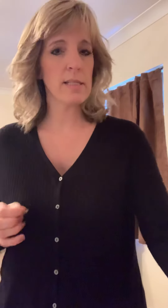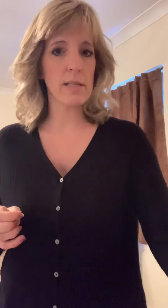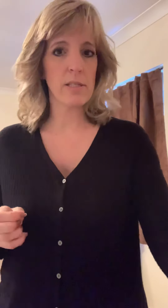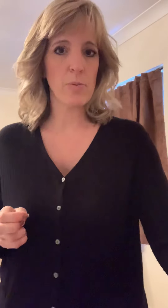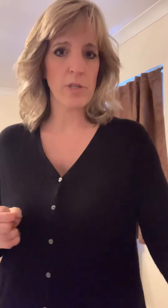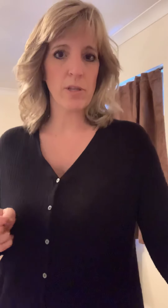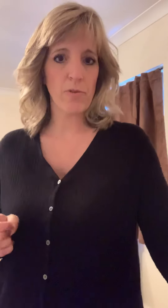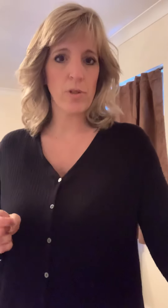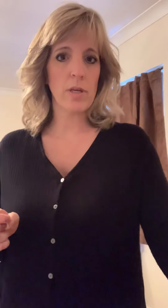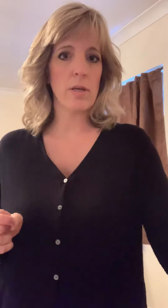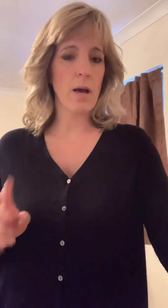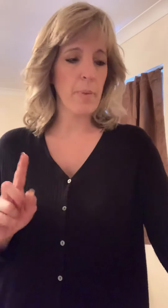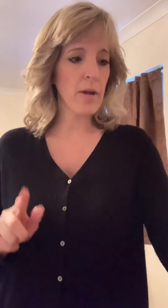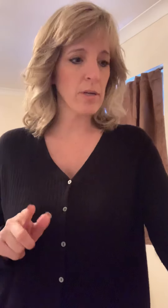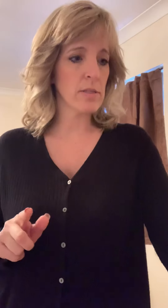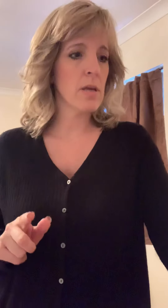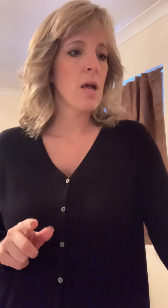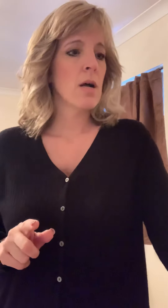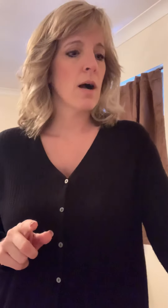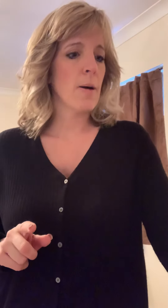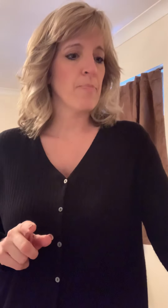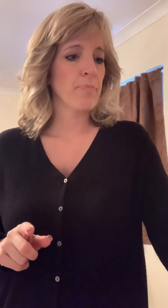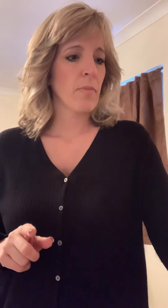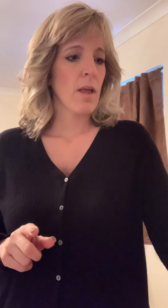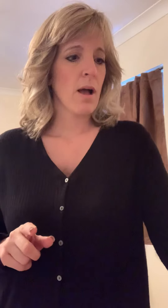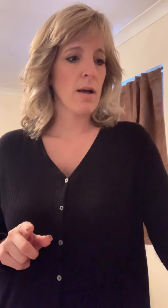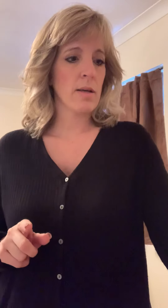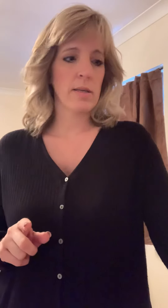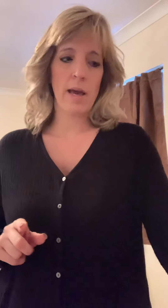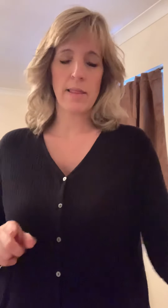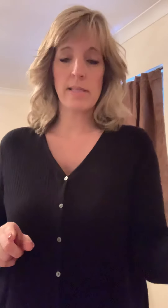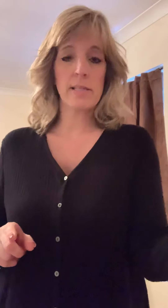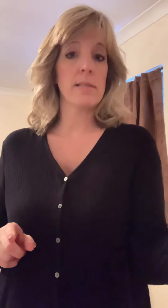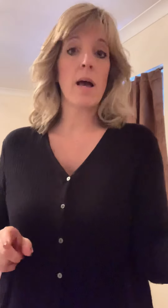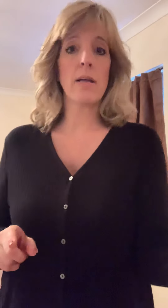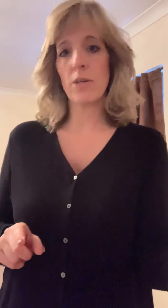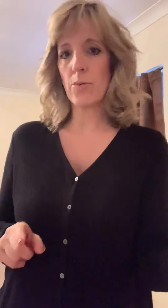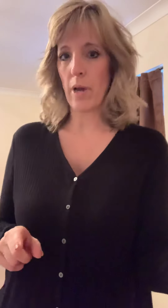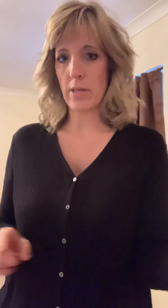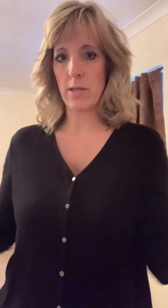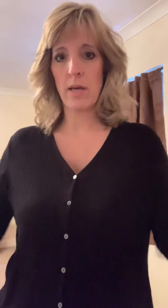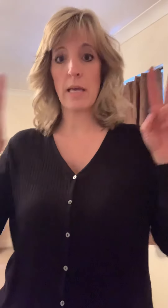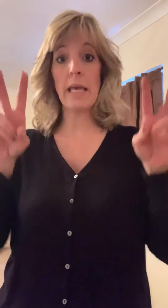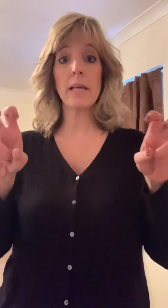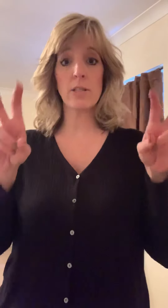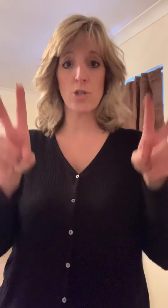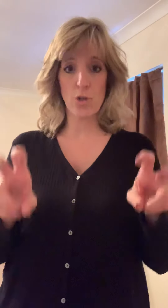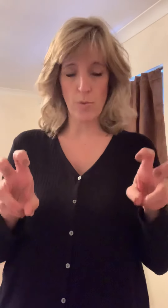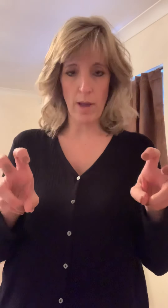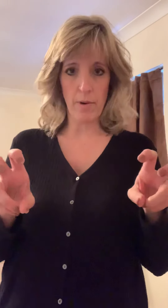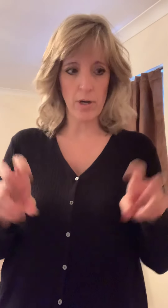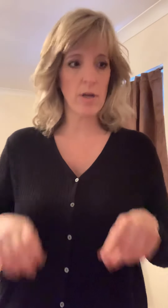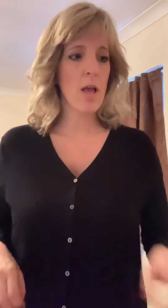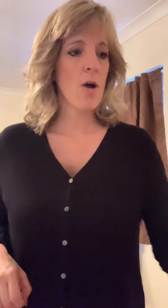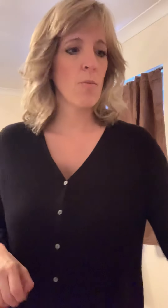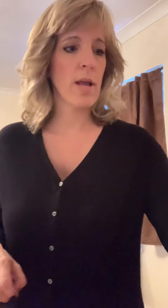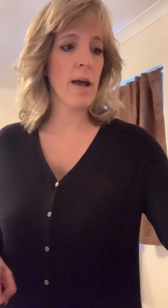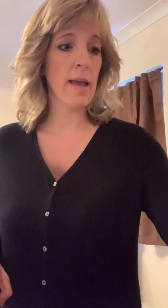sentences, especially for the parents. Yeah, this is not correct English grammar when I